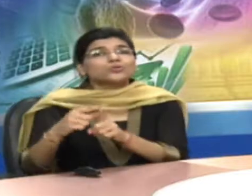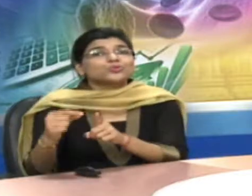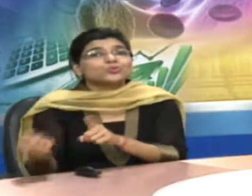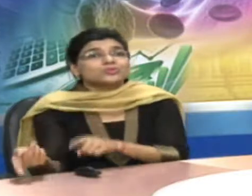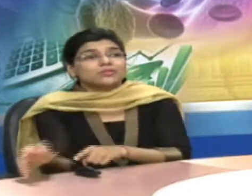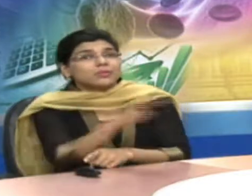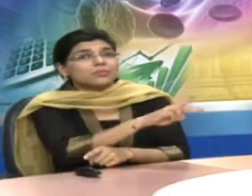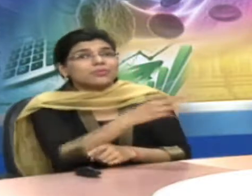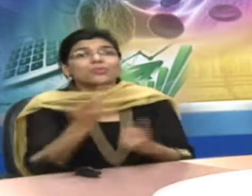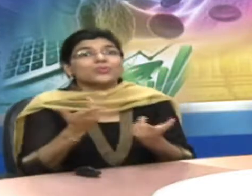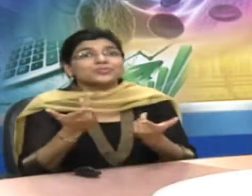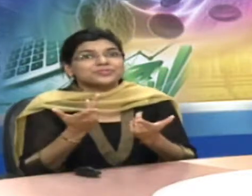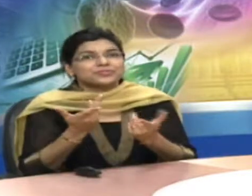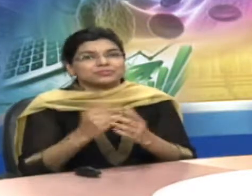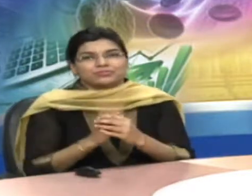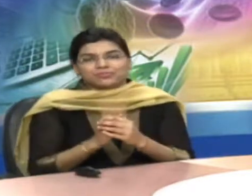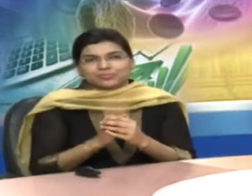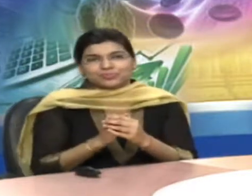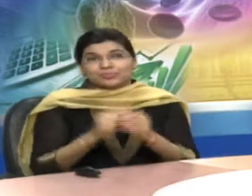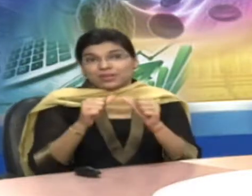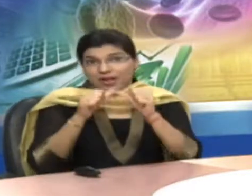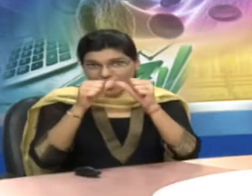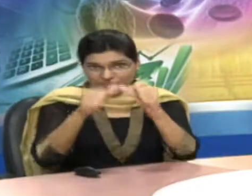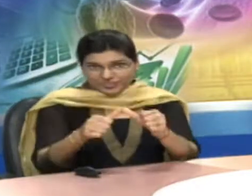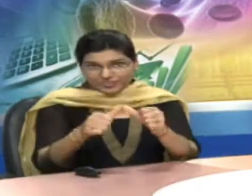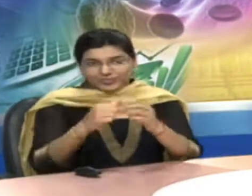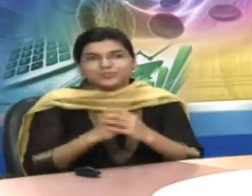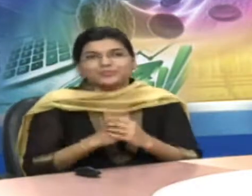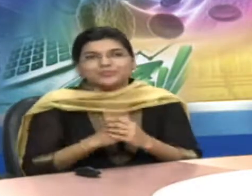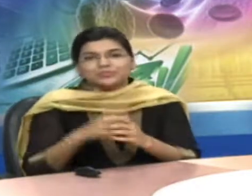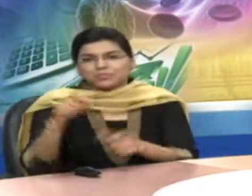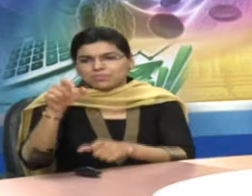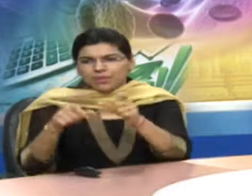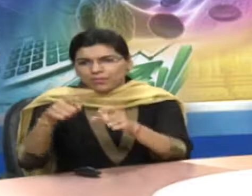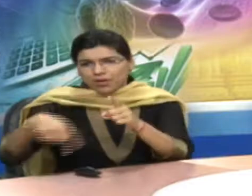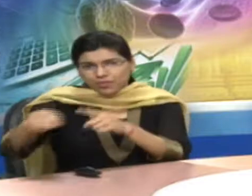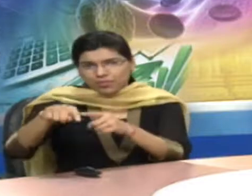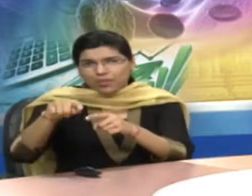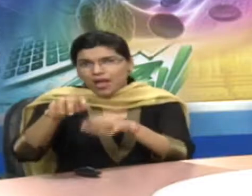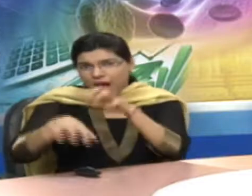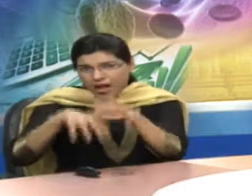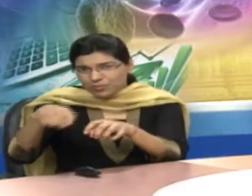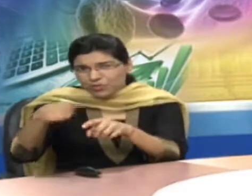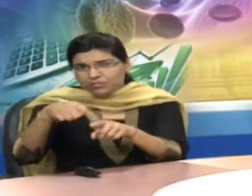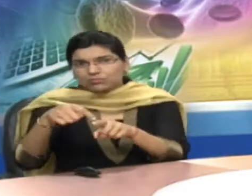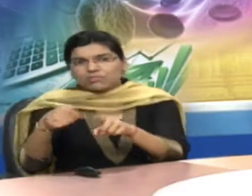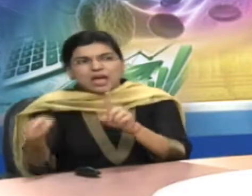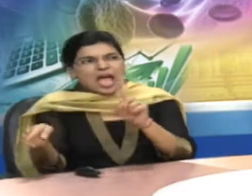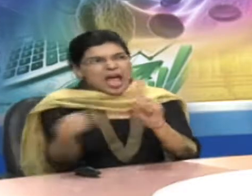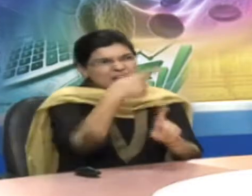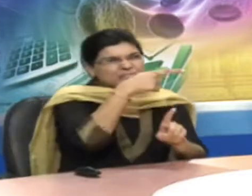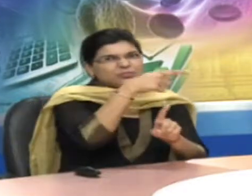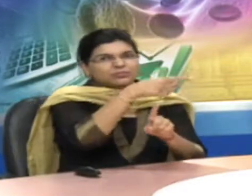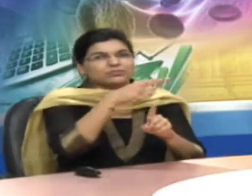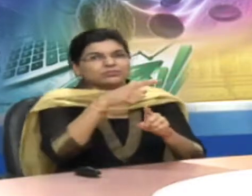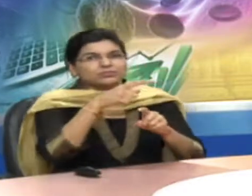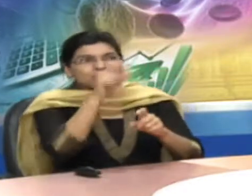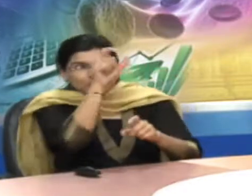what do wild animals do? The answer is, if we all have love in